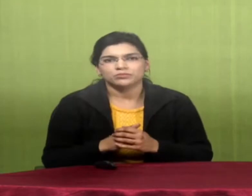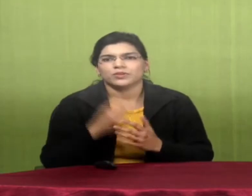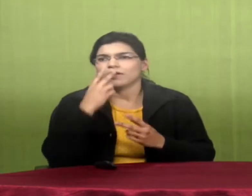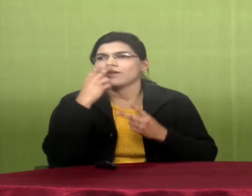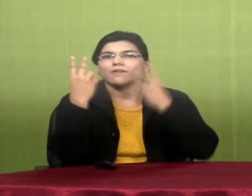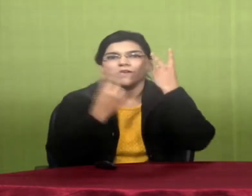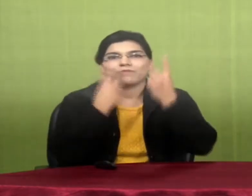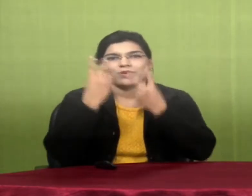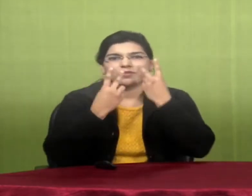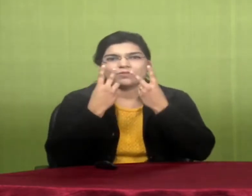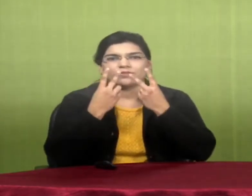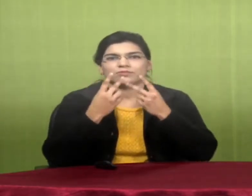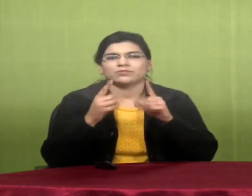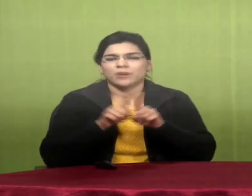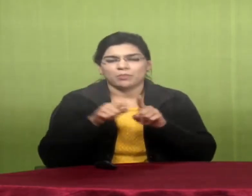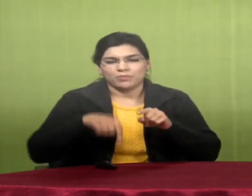Fourth is traveling.